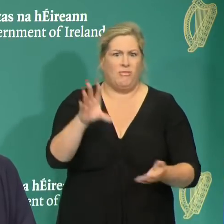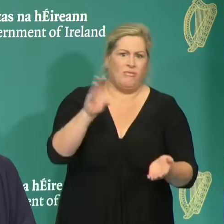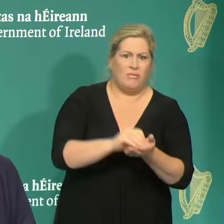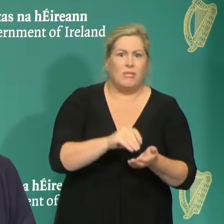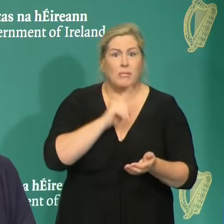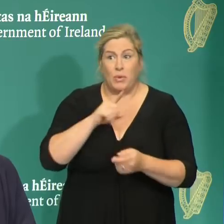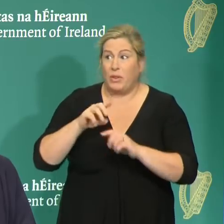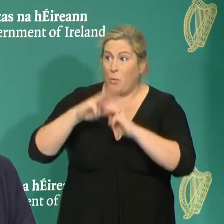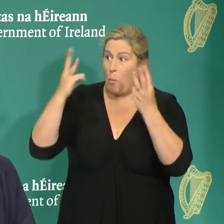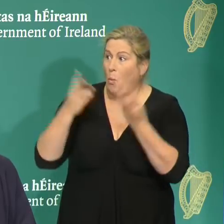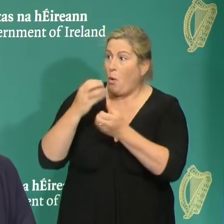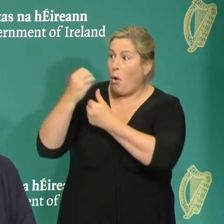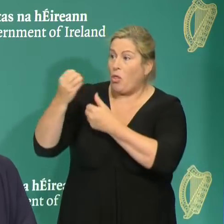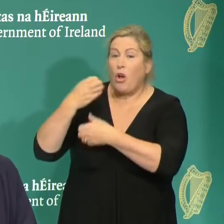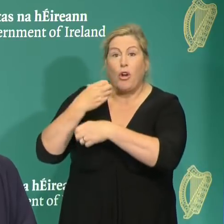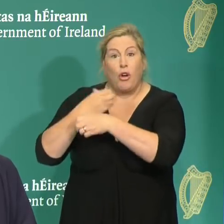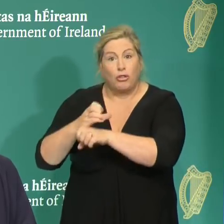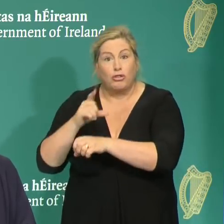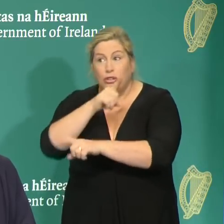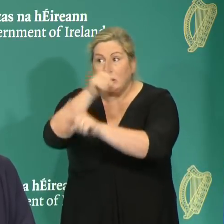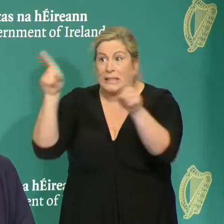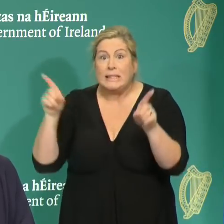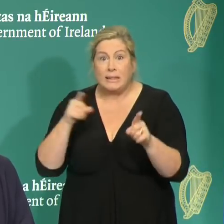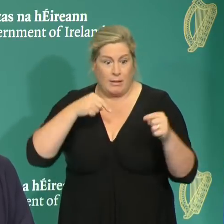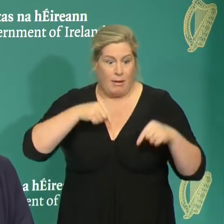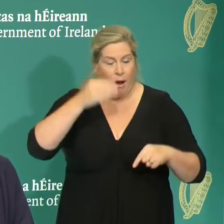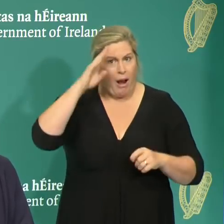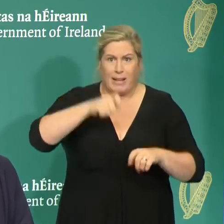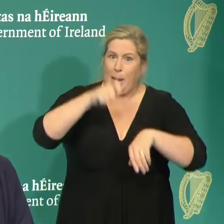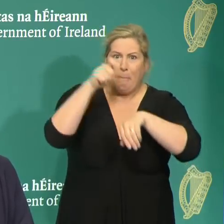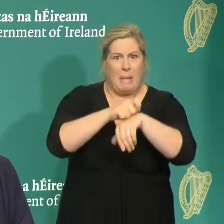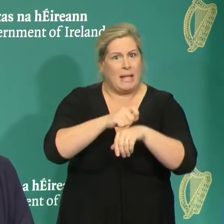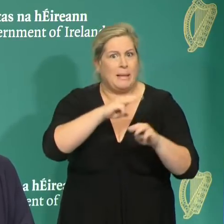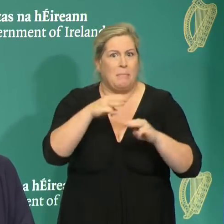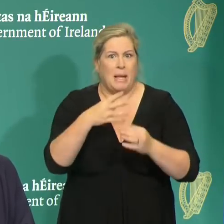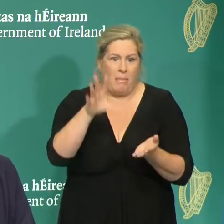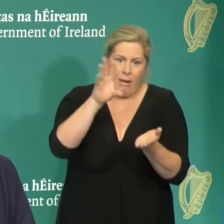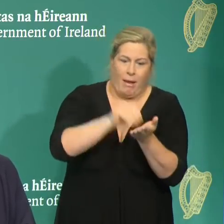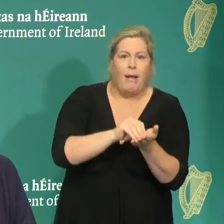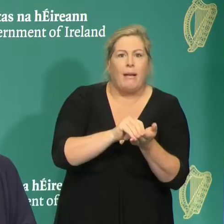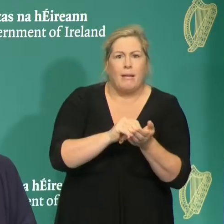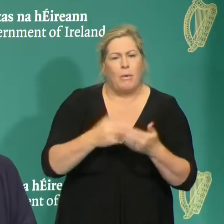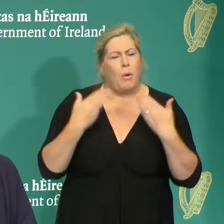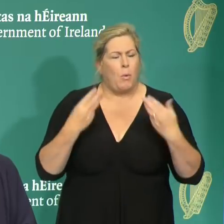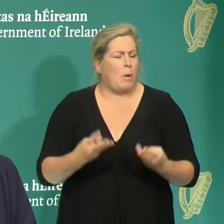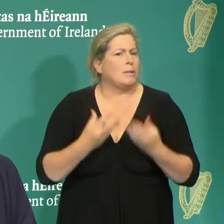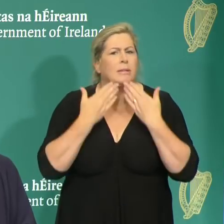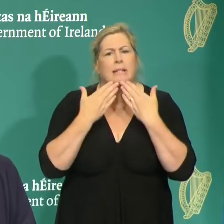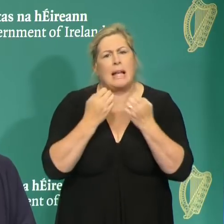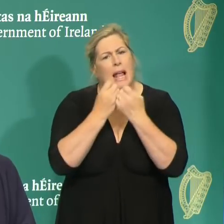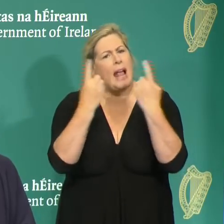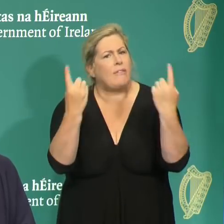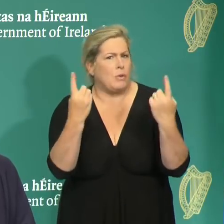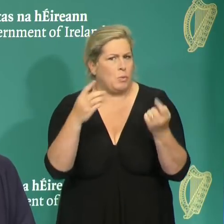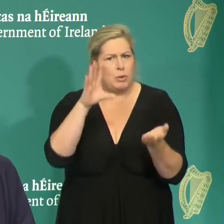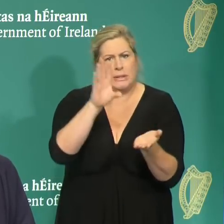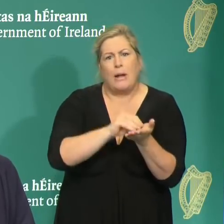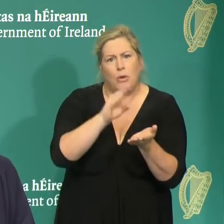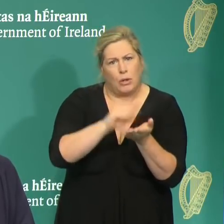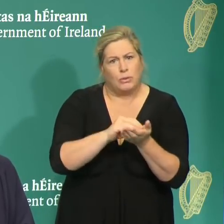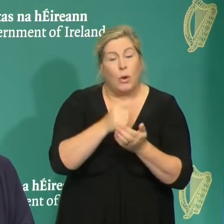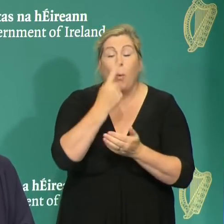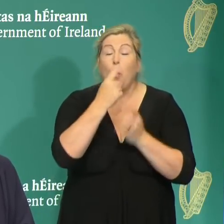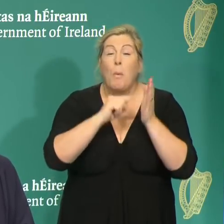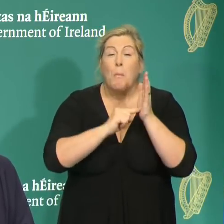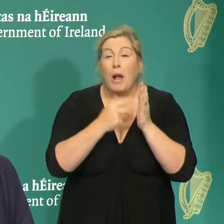over the world. We want to thank everyone who has downloaded it. At 1.3 million users, we have now